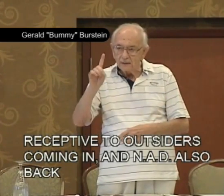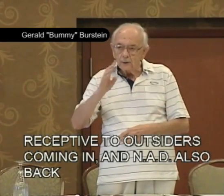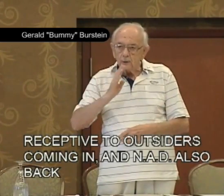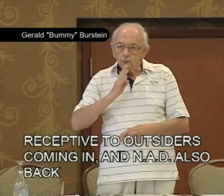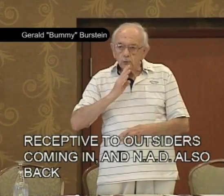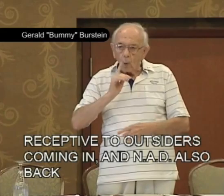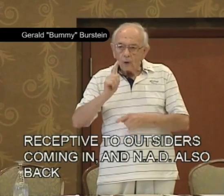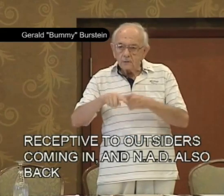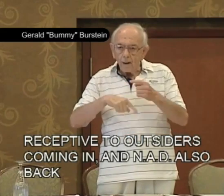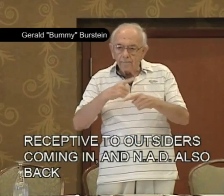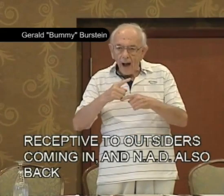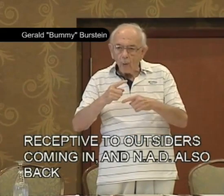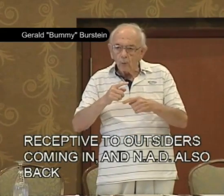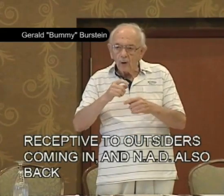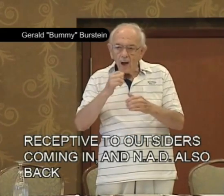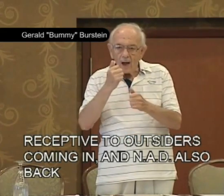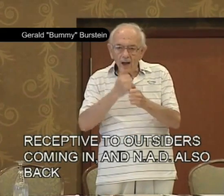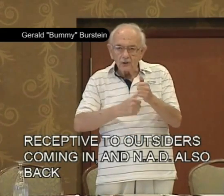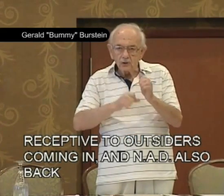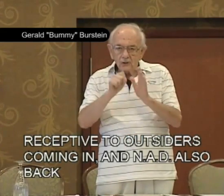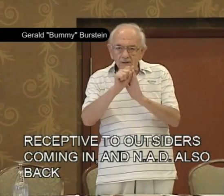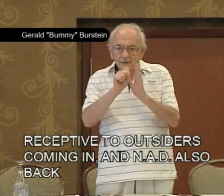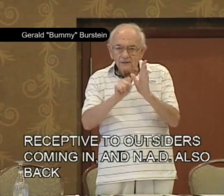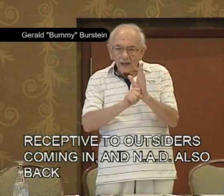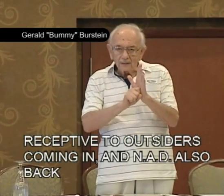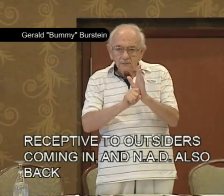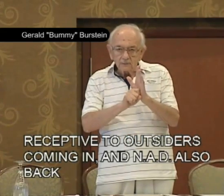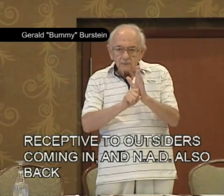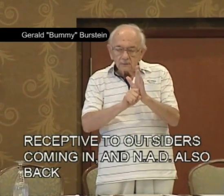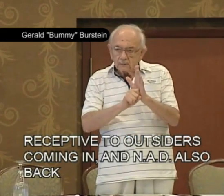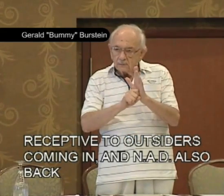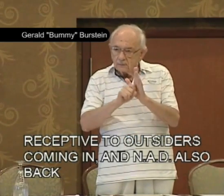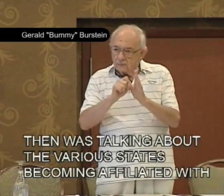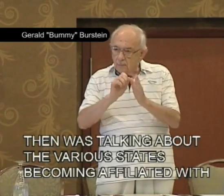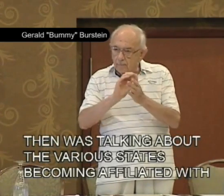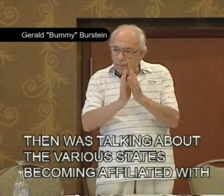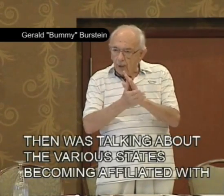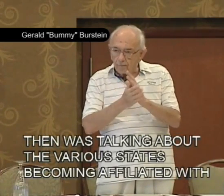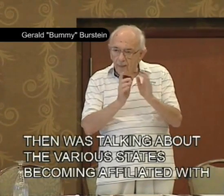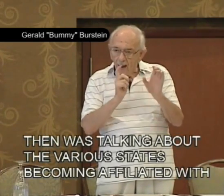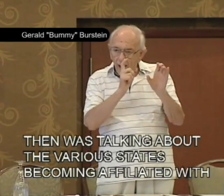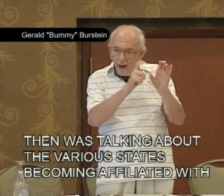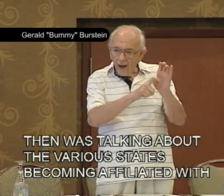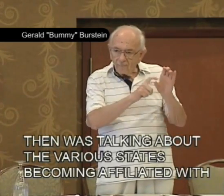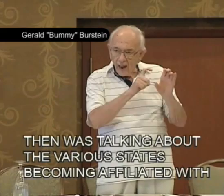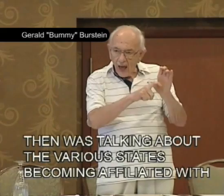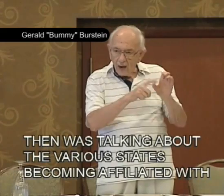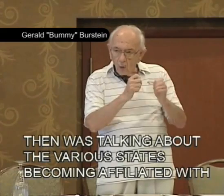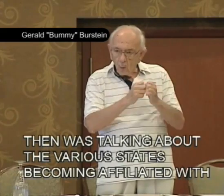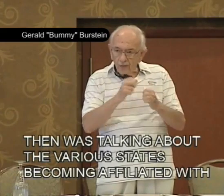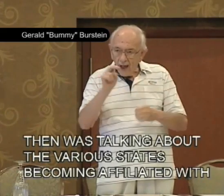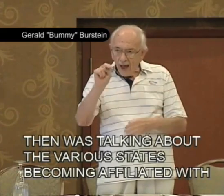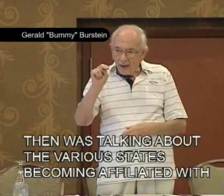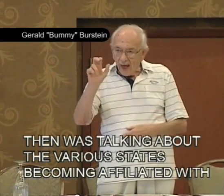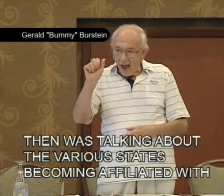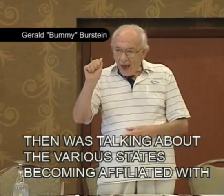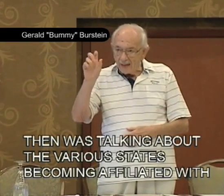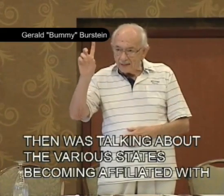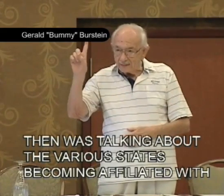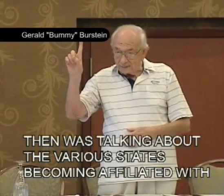and NAD also back then was talking about the various states becoming affiliated with the